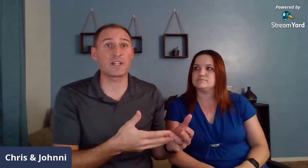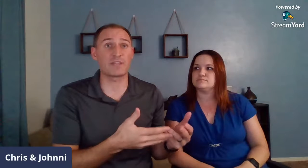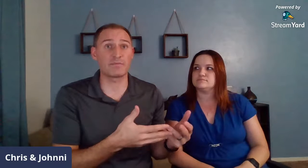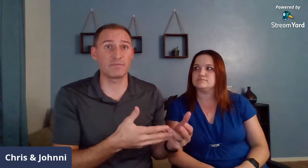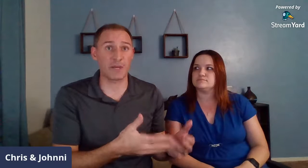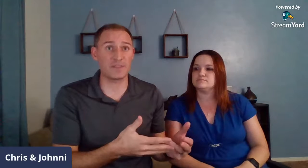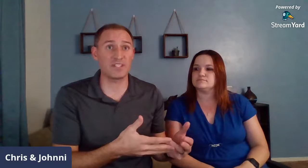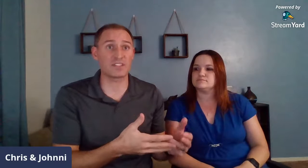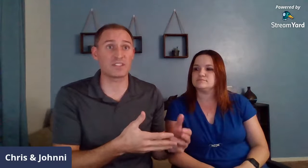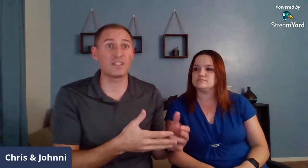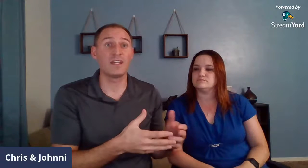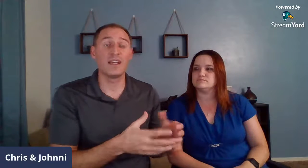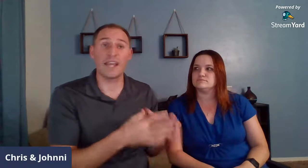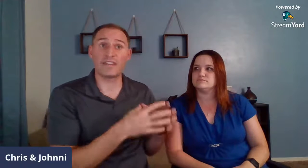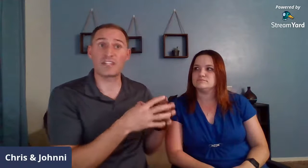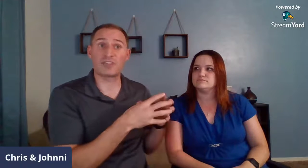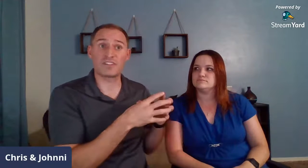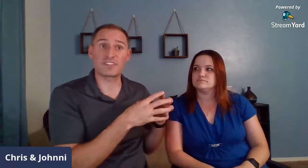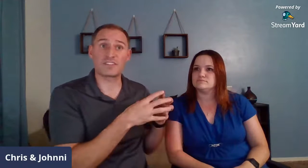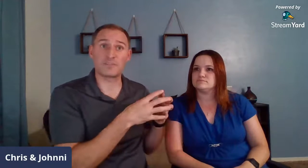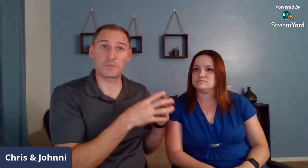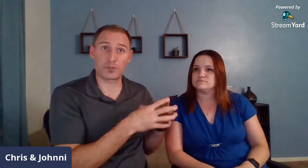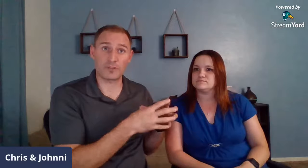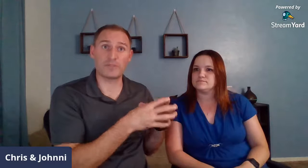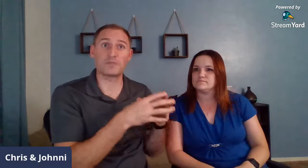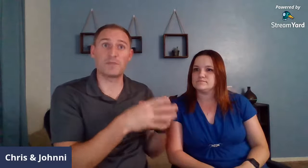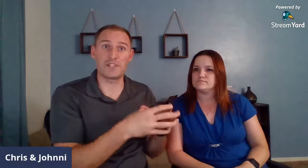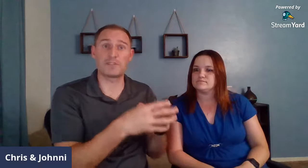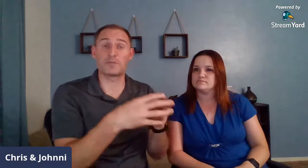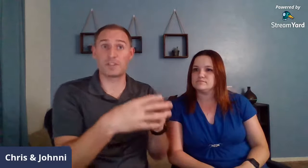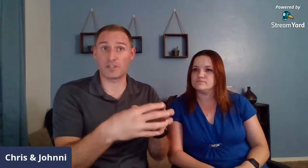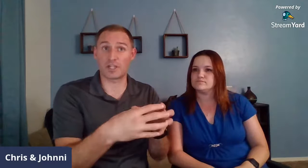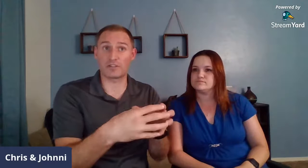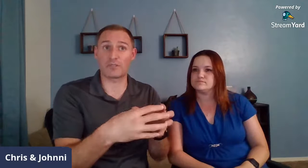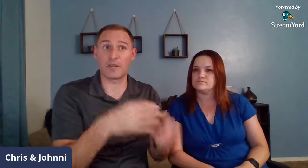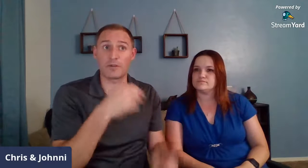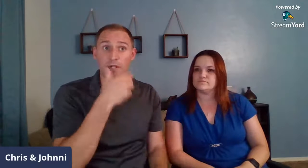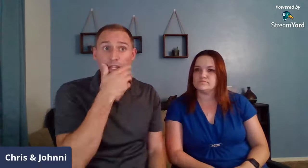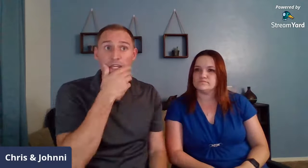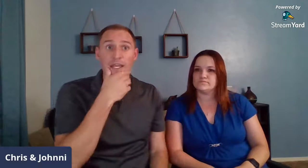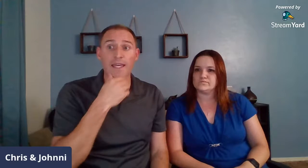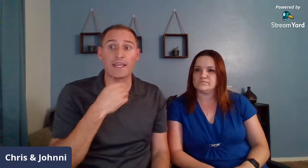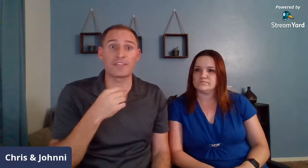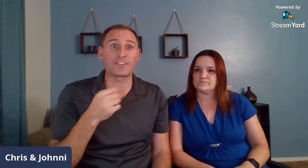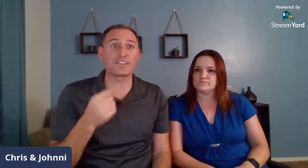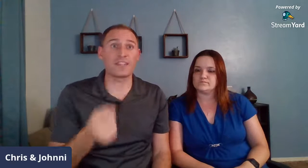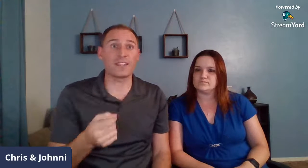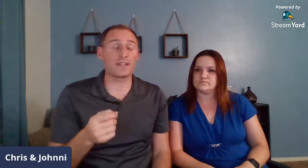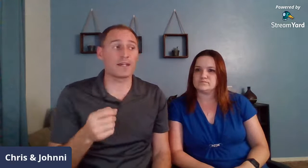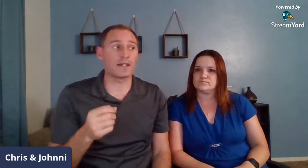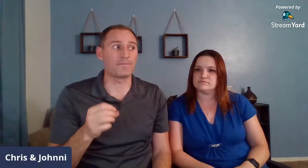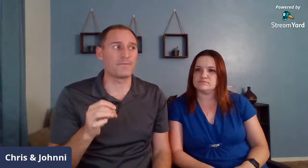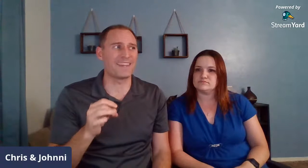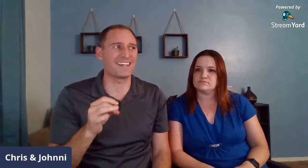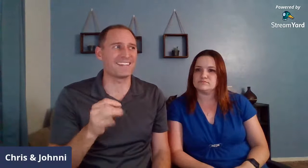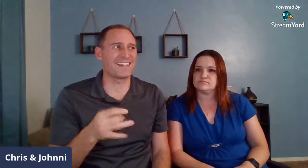on repetition and that transition from short-term to mid-term to long-term memory. And there's a saying